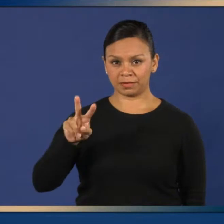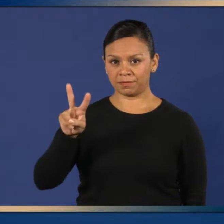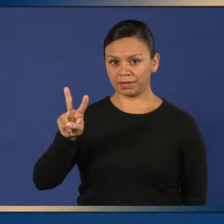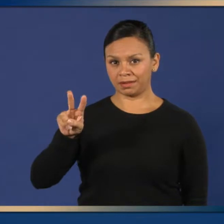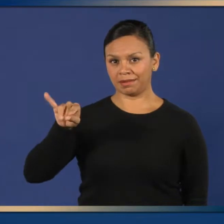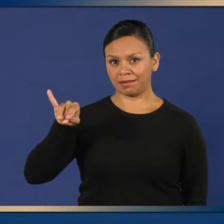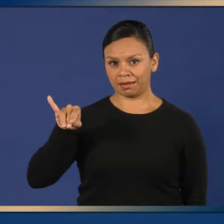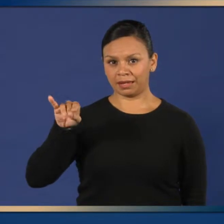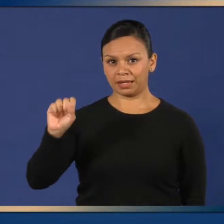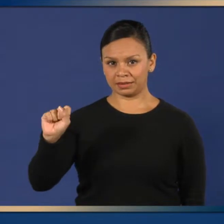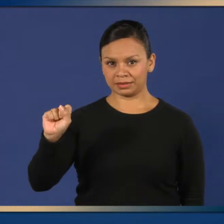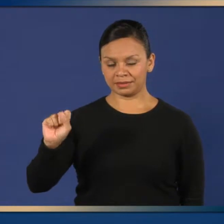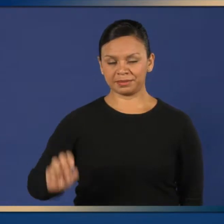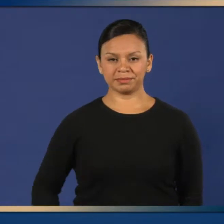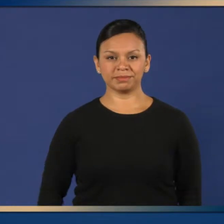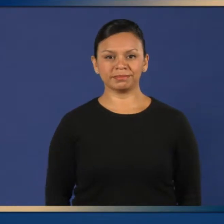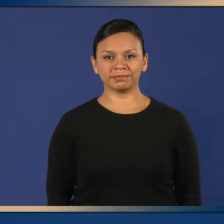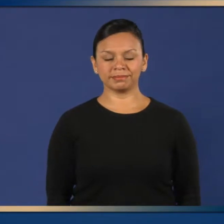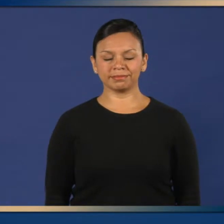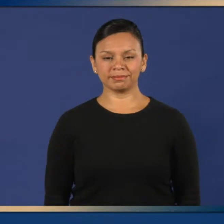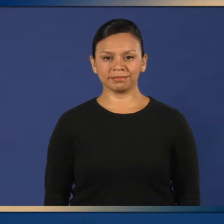www.immunize.org/VIS.